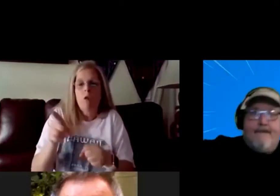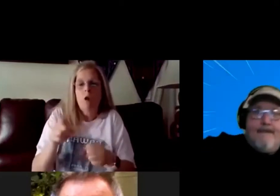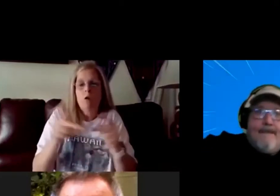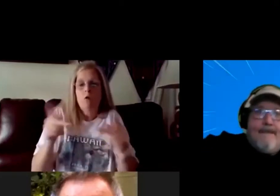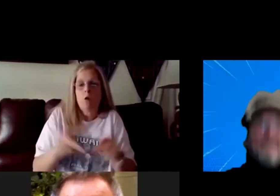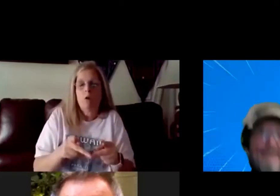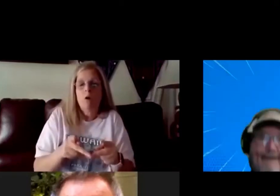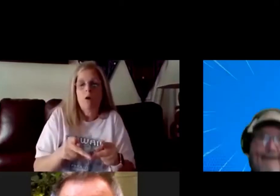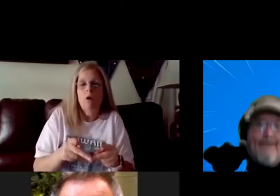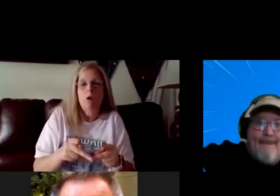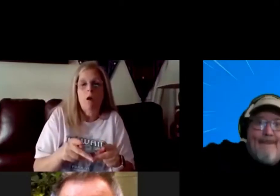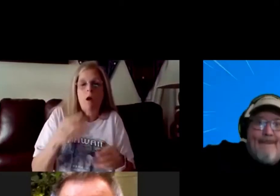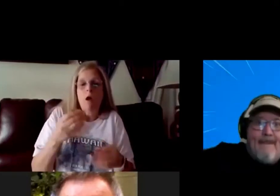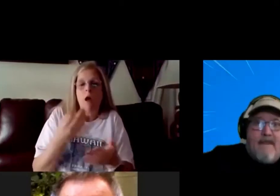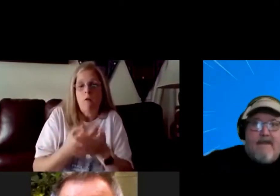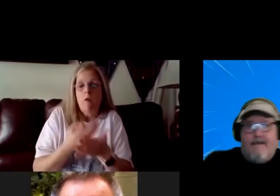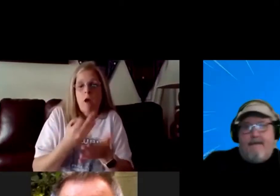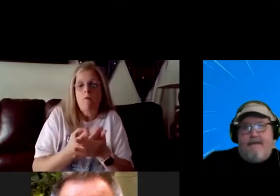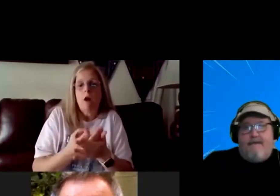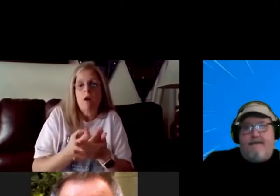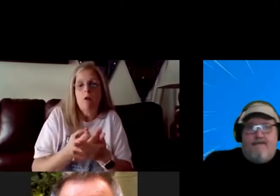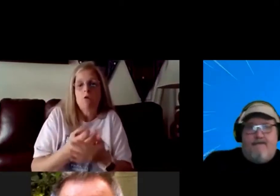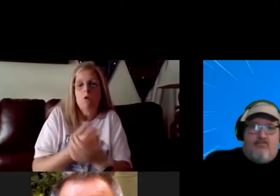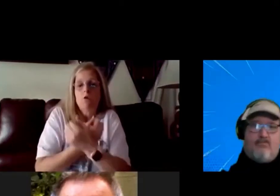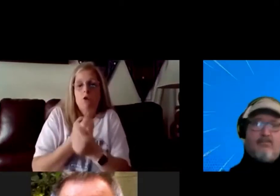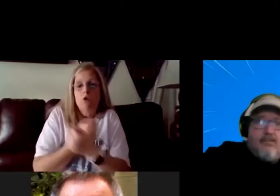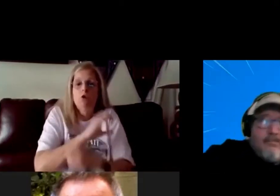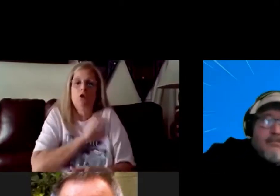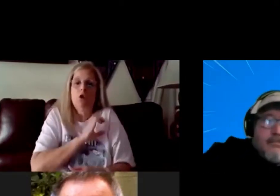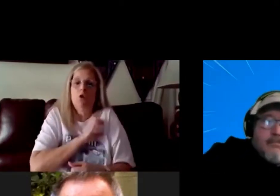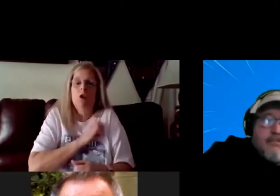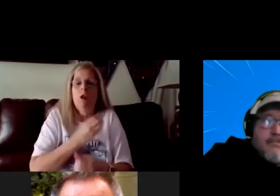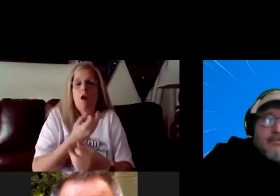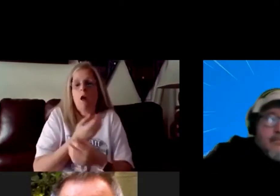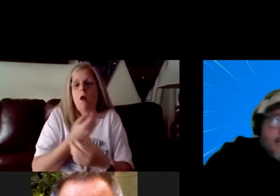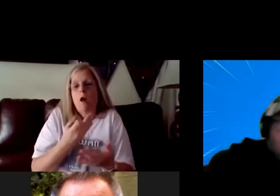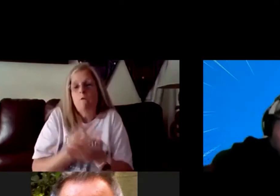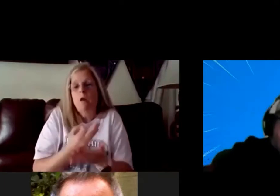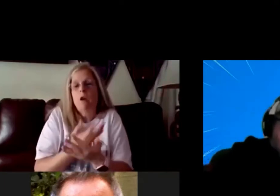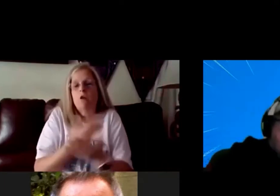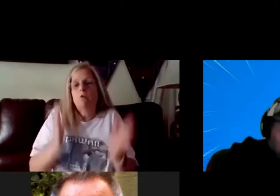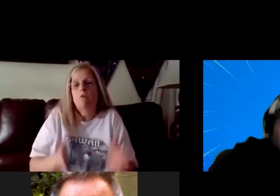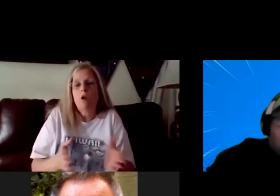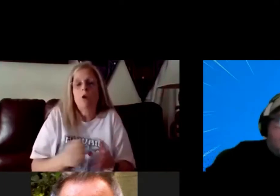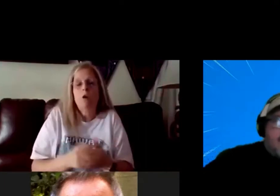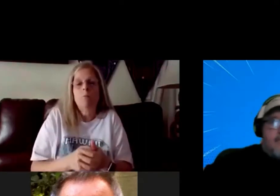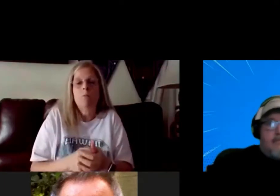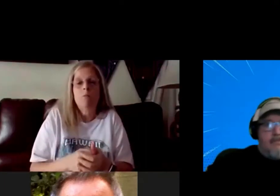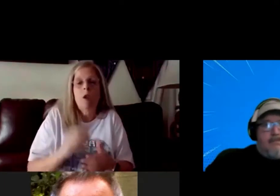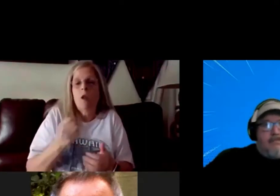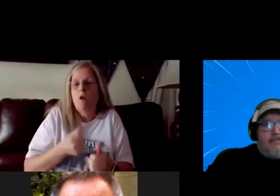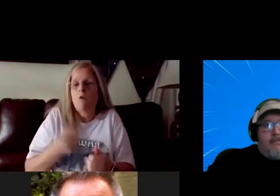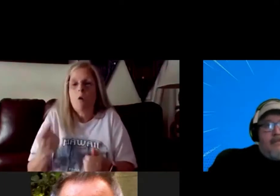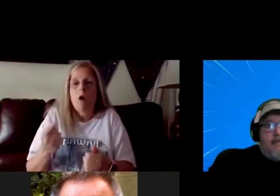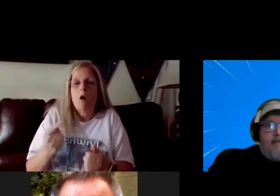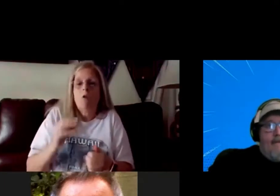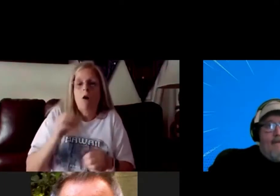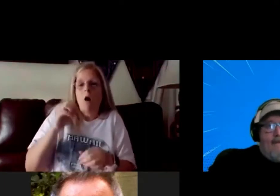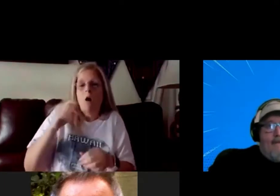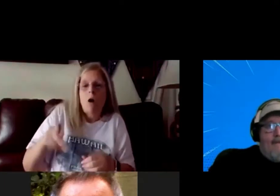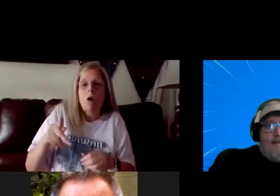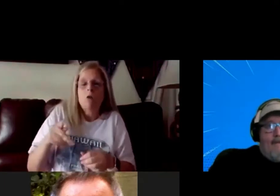you have that financial security, that financial freedom, and everybody that is Onpassive, participating with